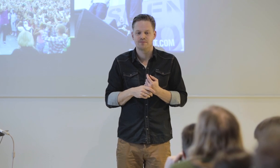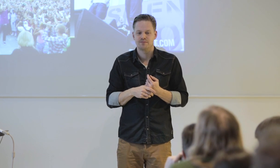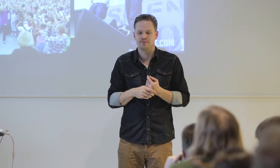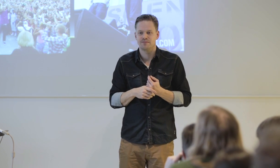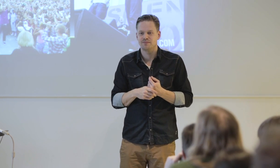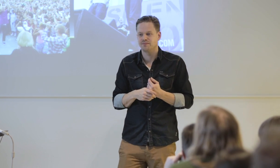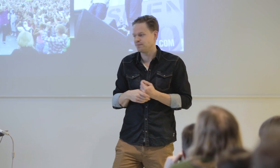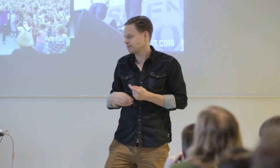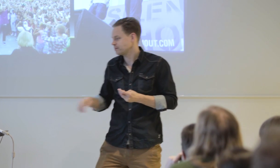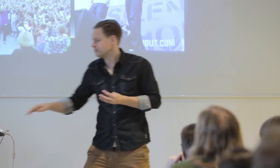on in Finland.